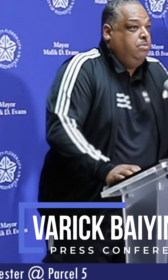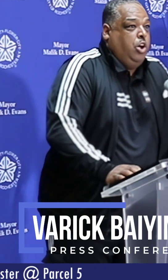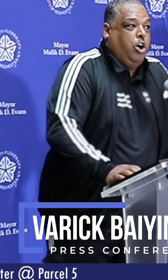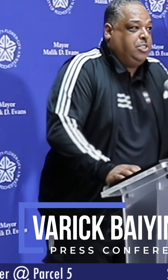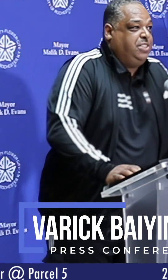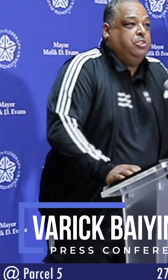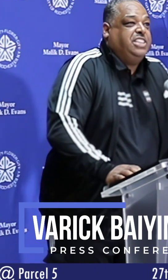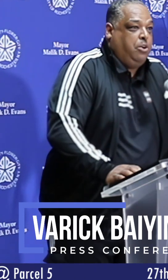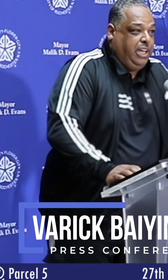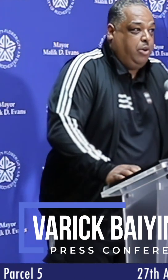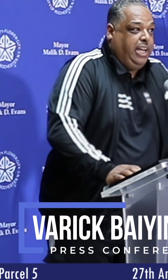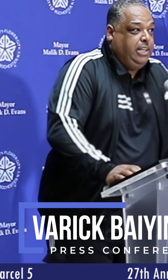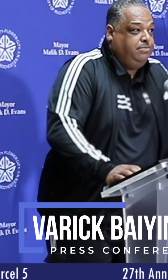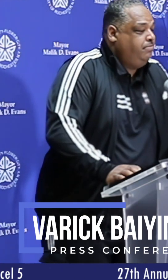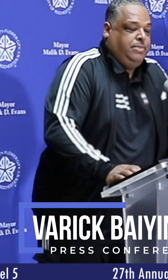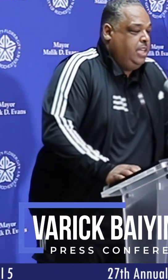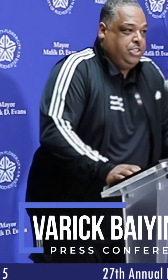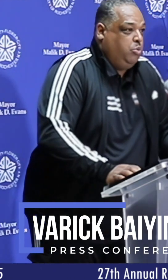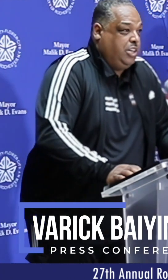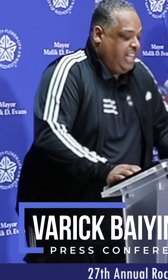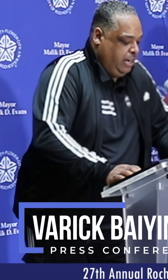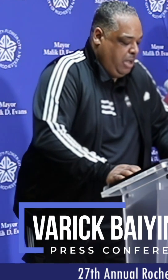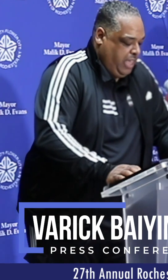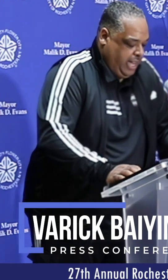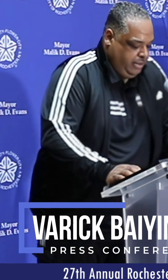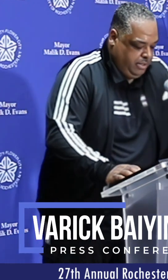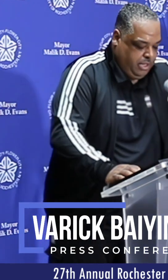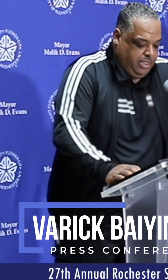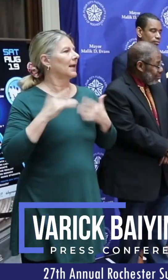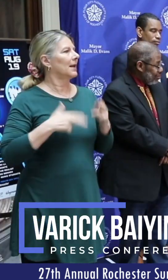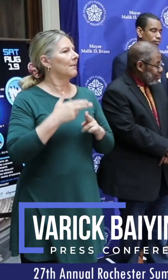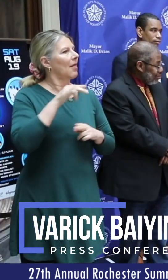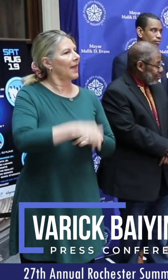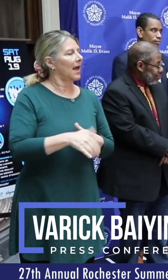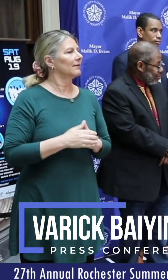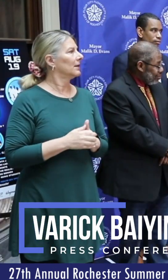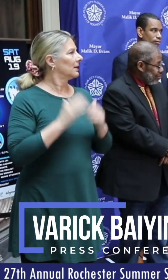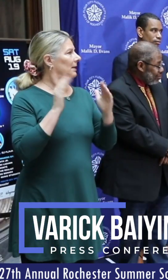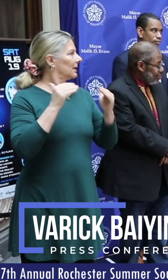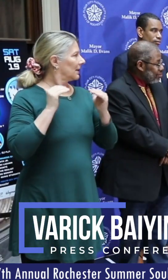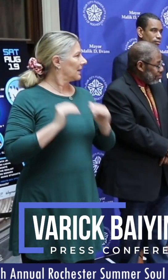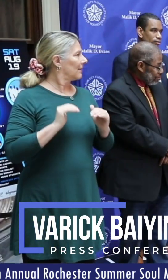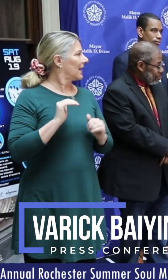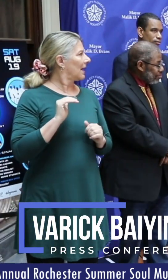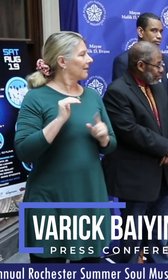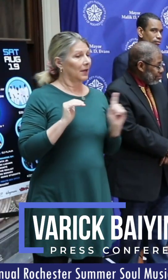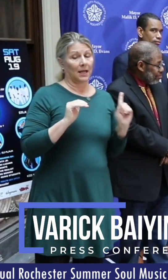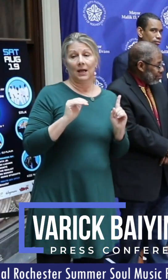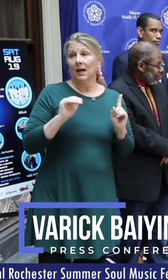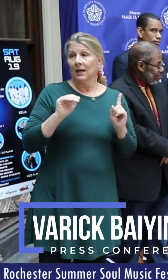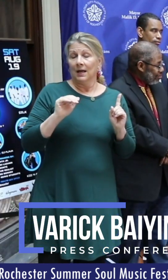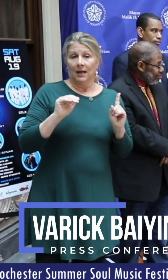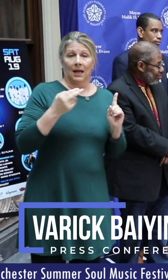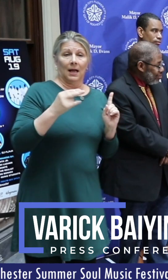is also still sounding great. So we're excited about that. Then of course we got Jimmy Highsmith. He's gonna introduce